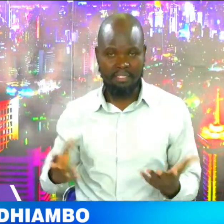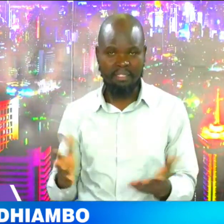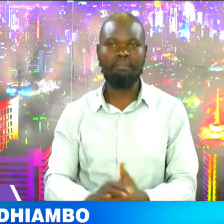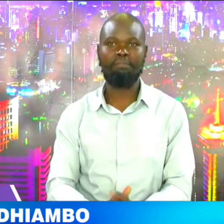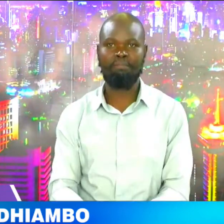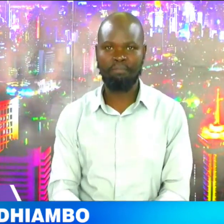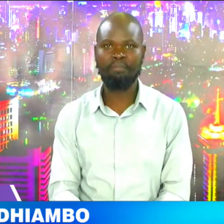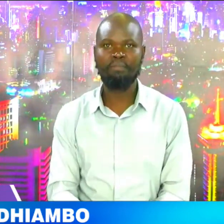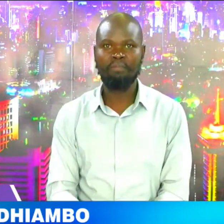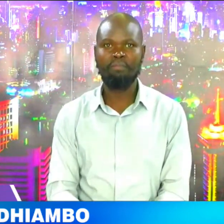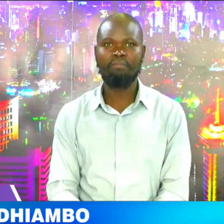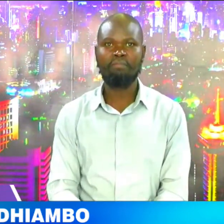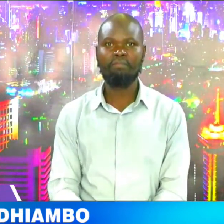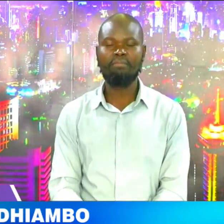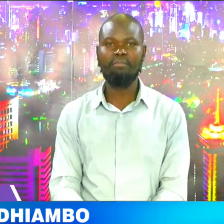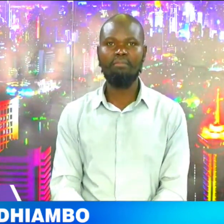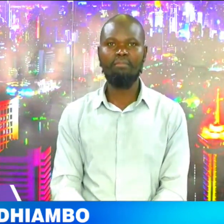condemnation being placed on the entire region.